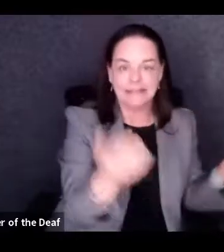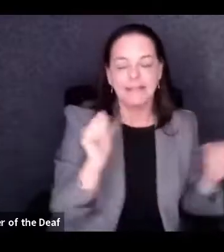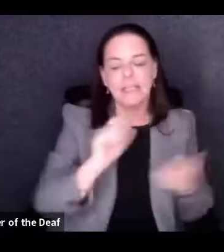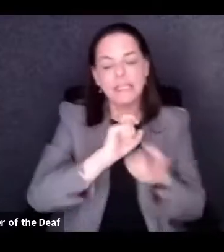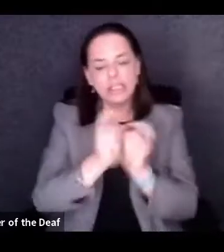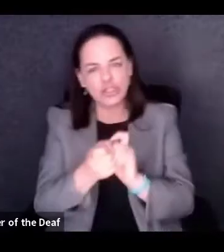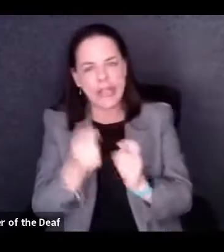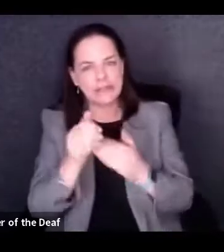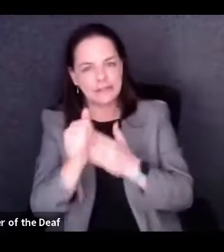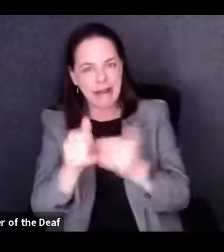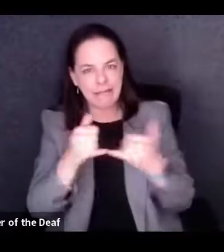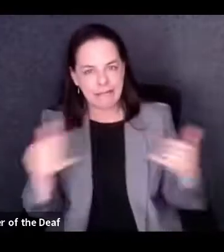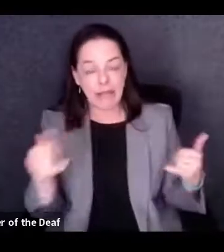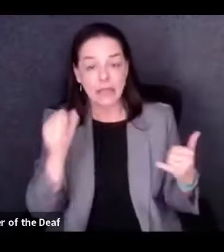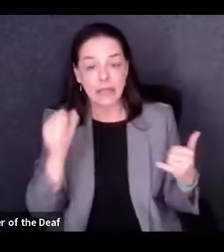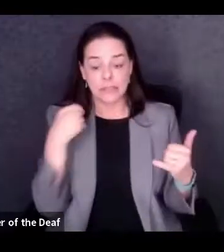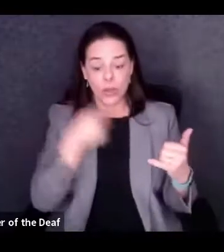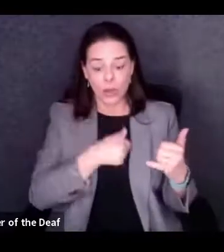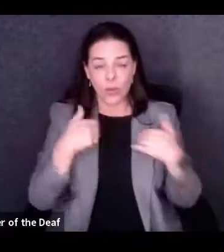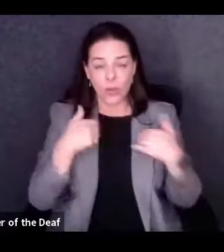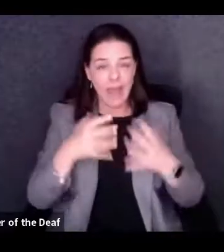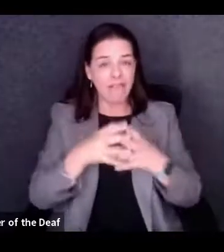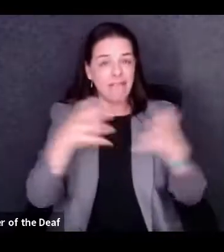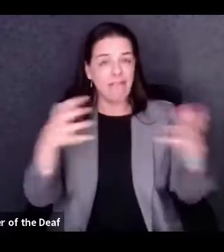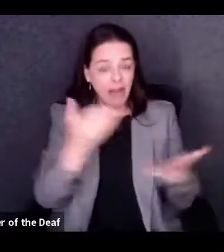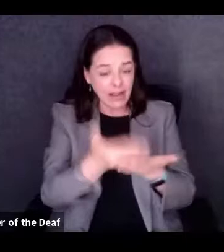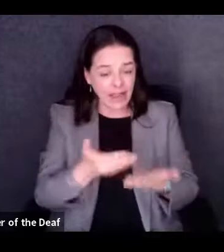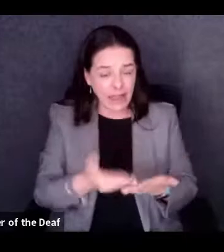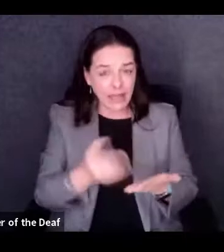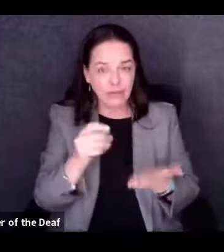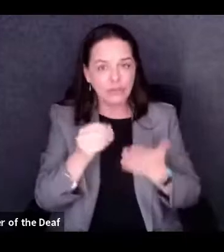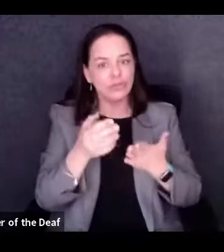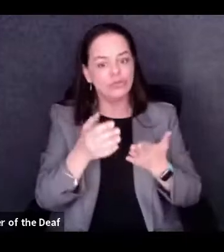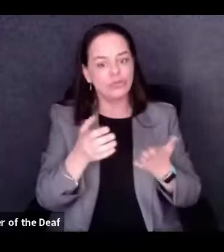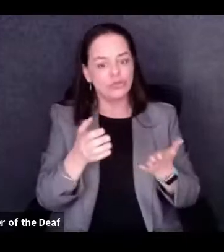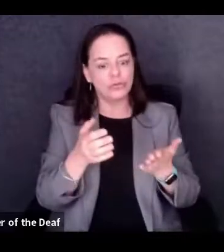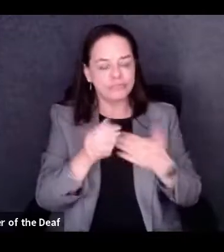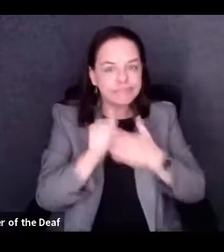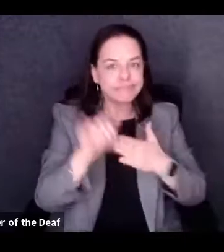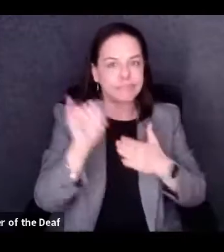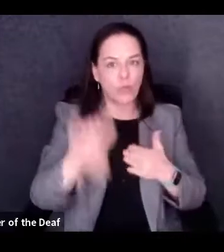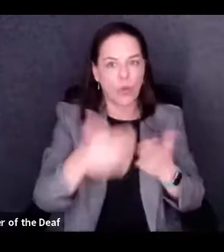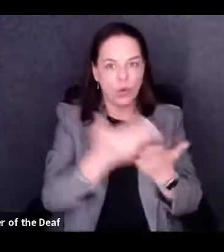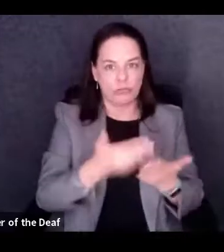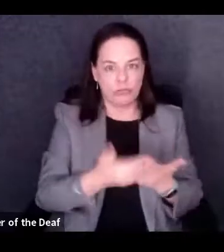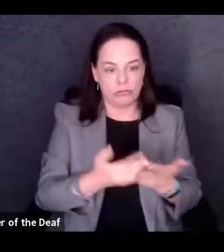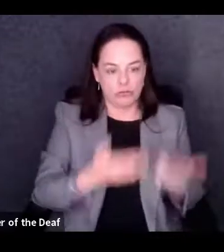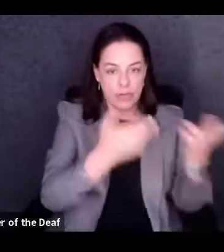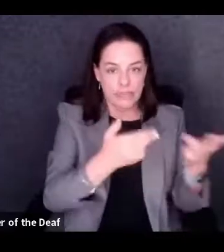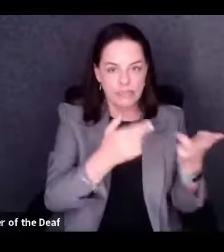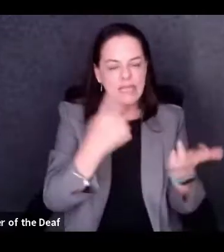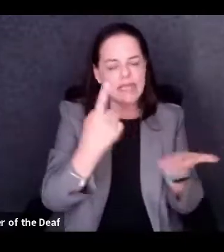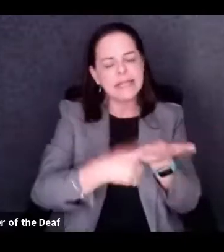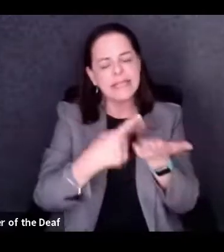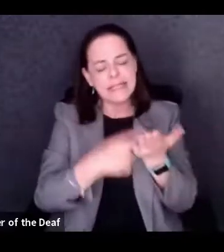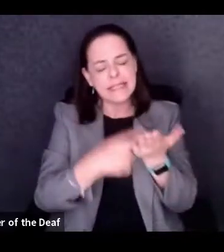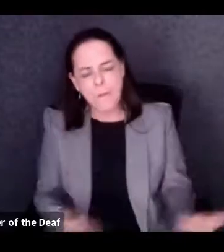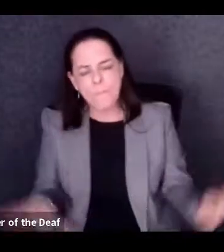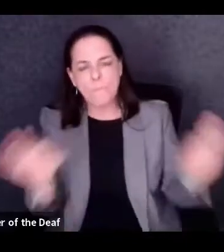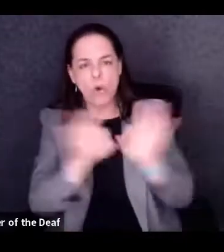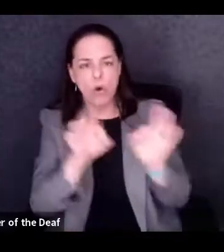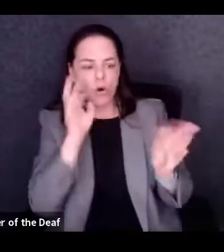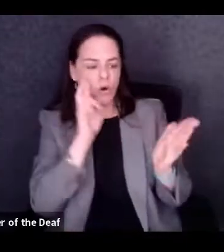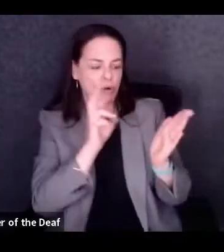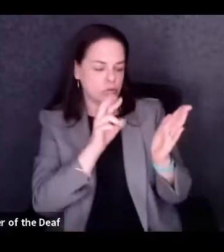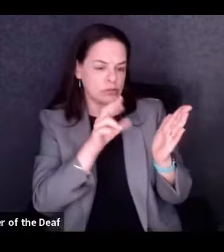until we have a body of evidence to drive those recommendations. It discusses how it's important to look for credible resources